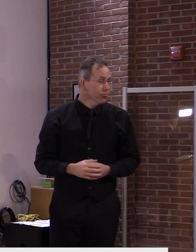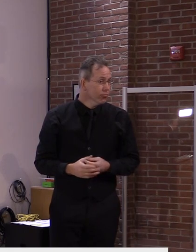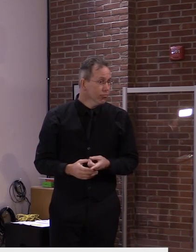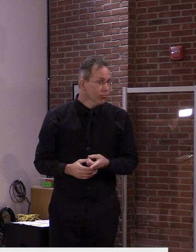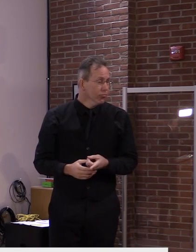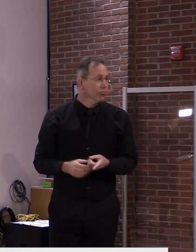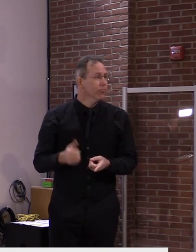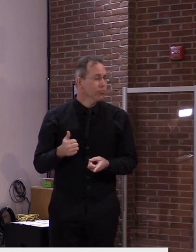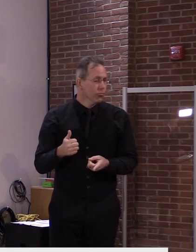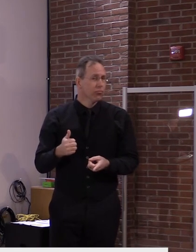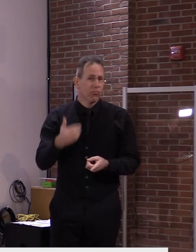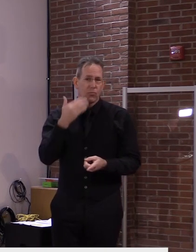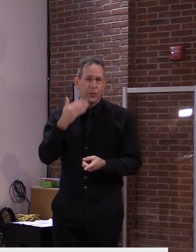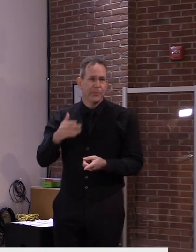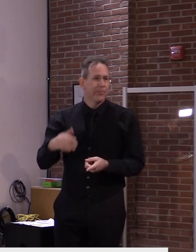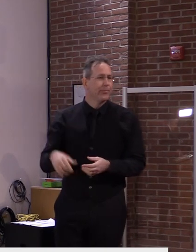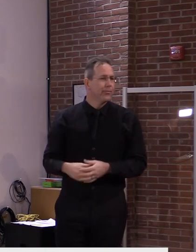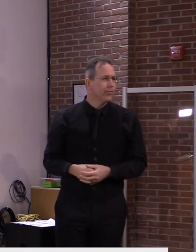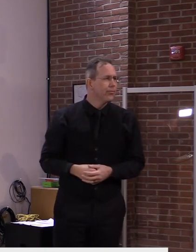Lisa, the Valley Reporter.